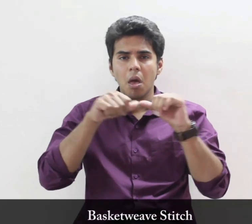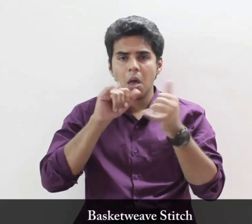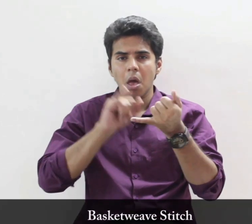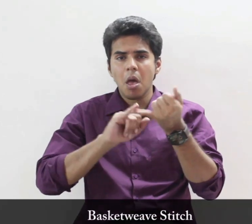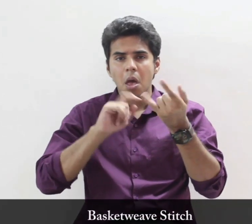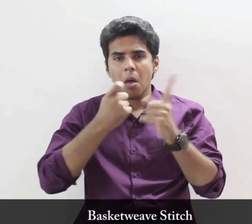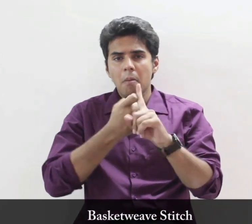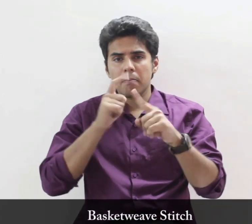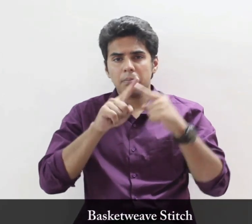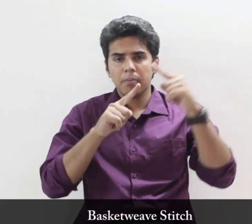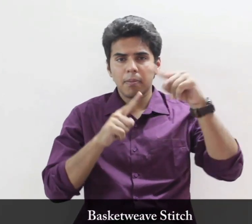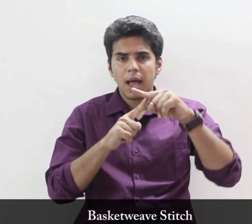Basket weave stitch.